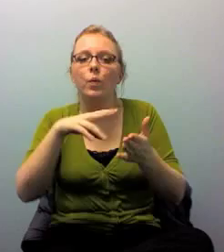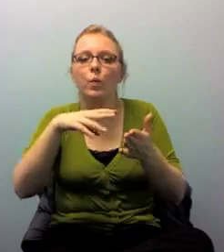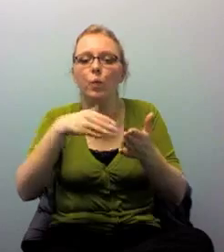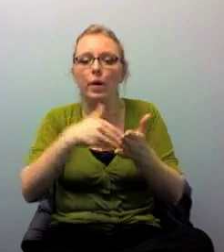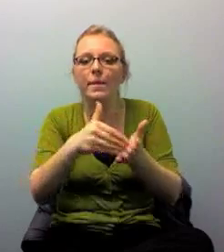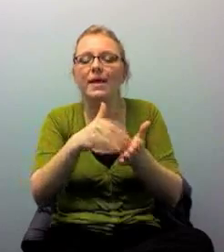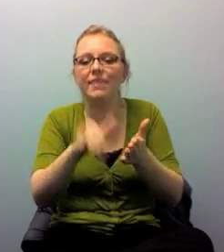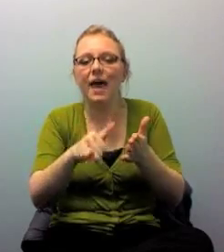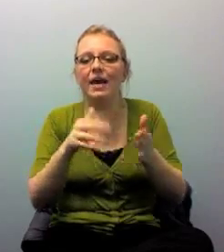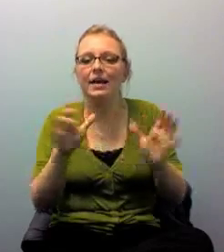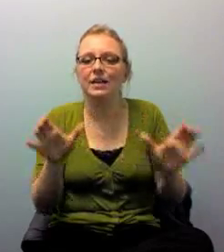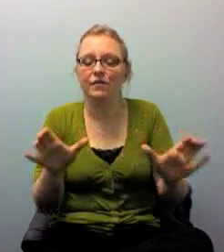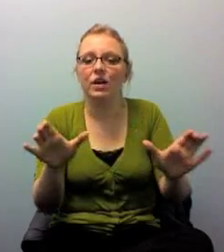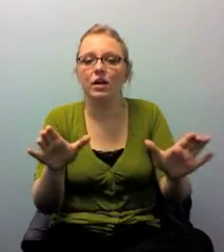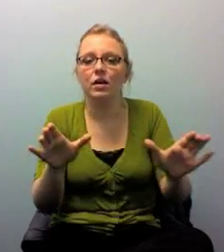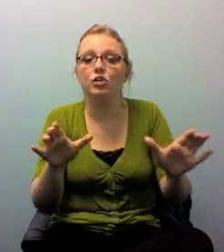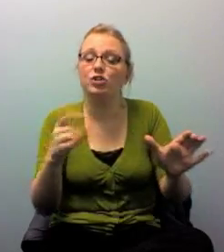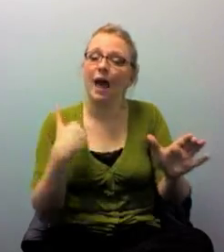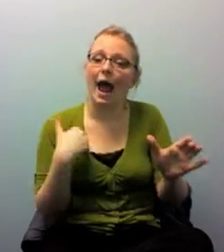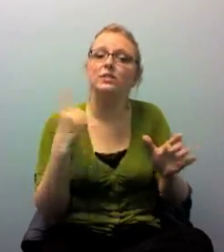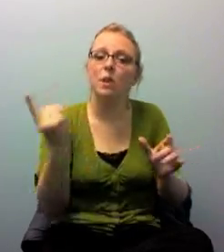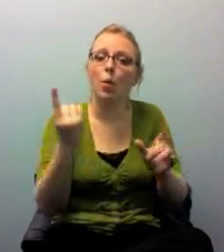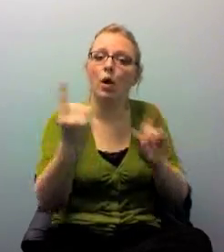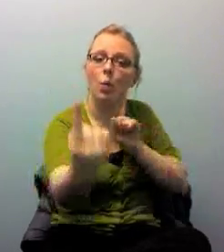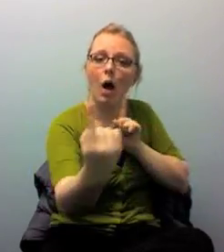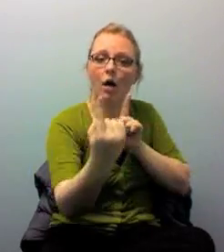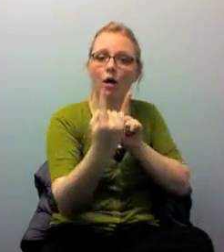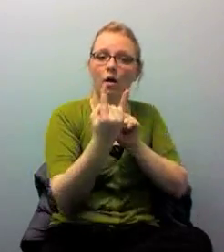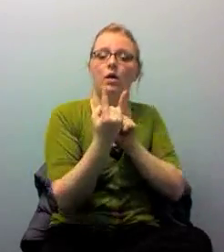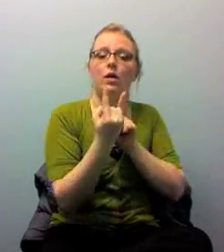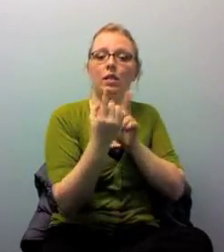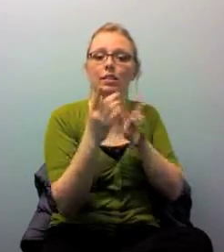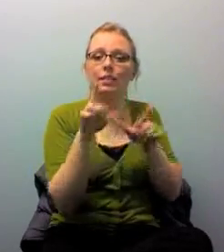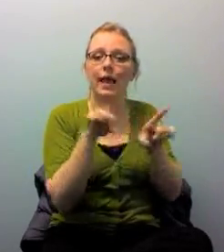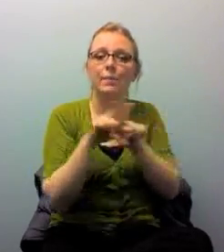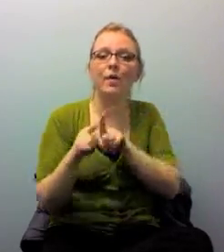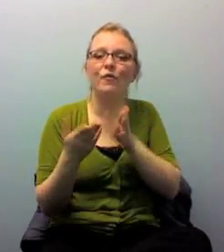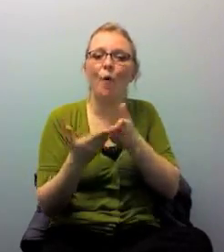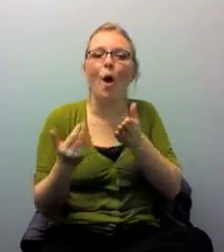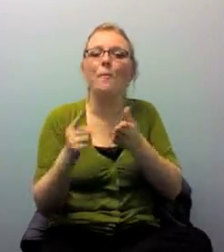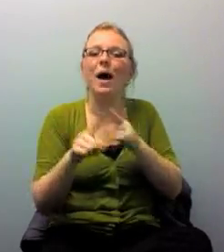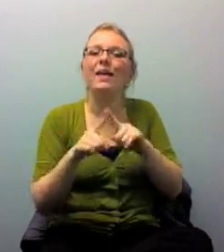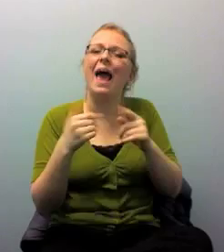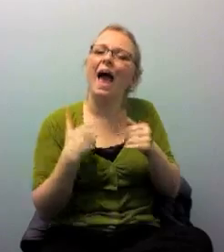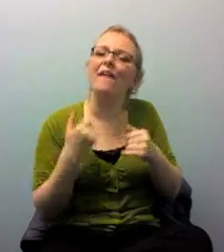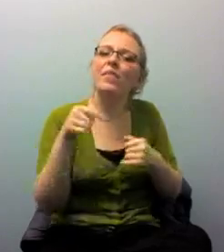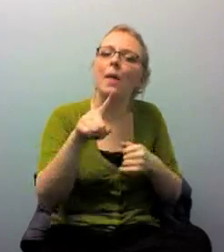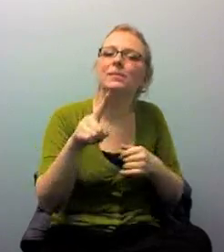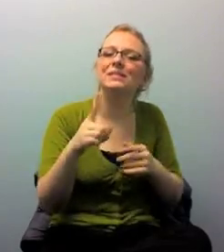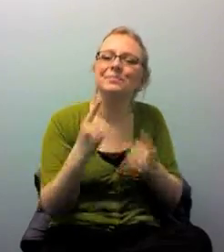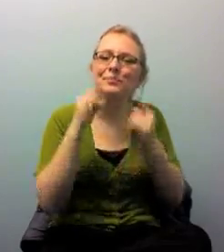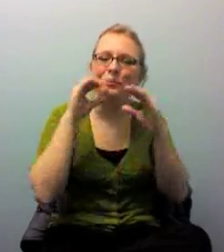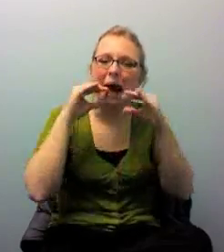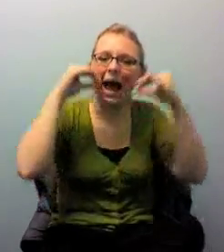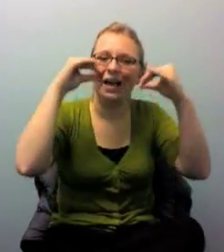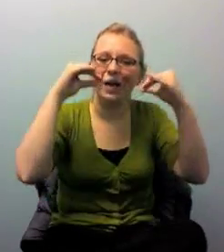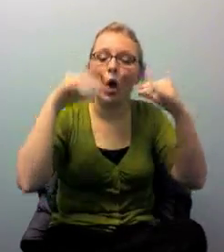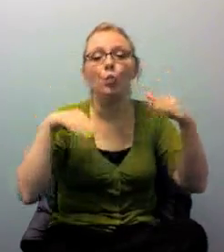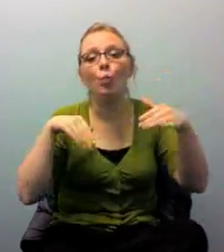to walk towards the other, just like before, except now tell them to smile and walk casually towards the other person, who will say